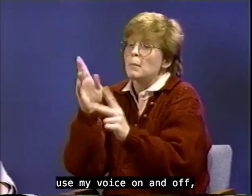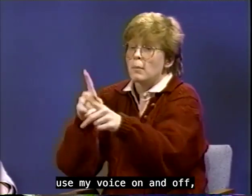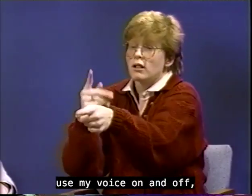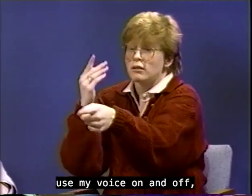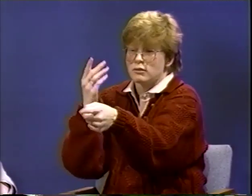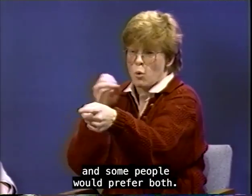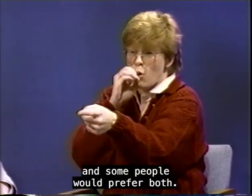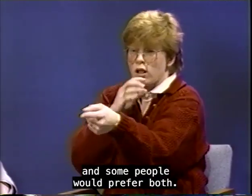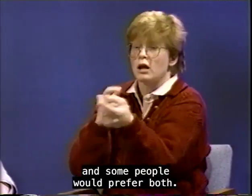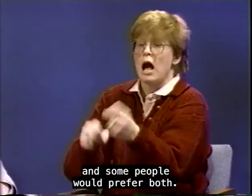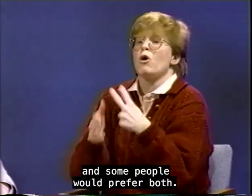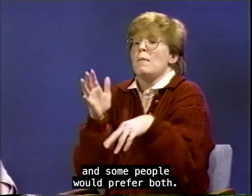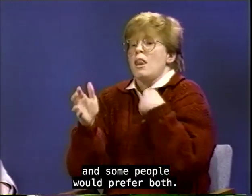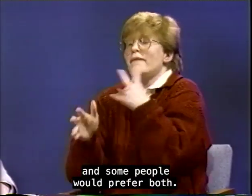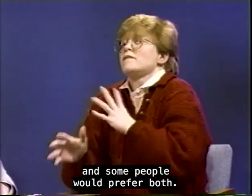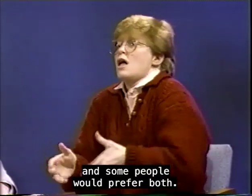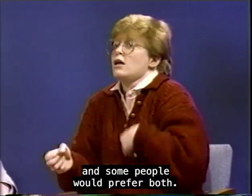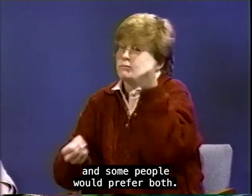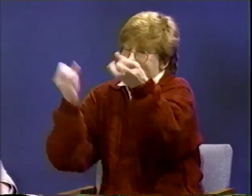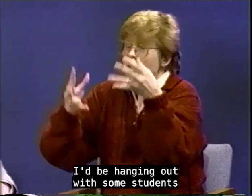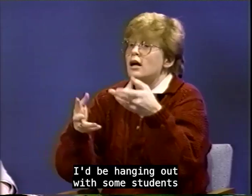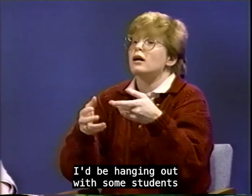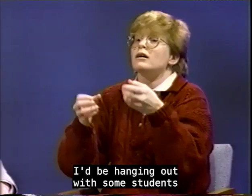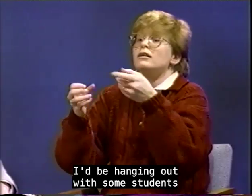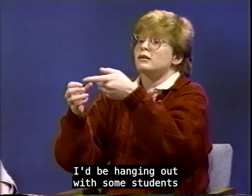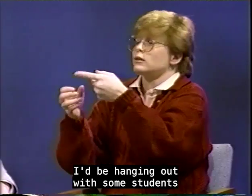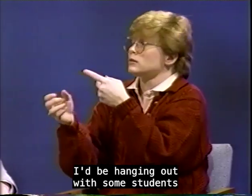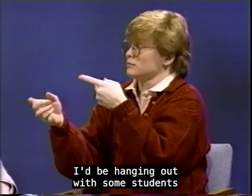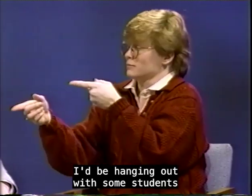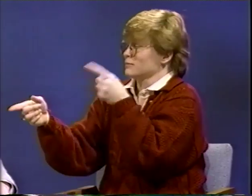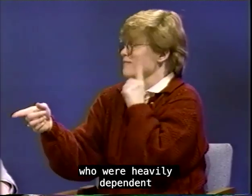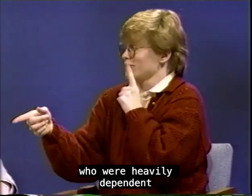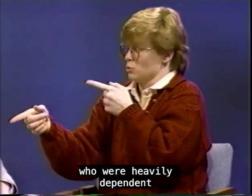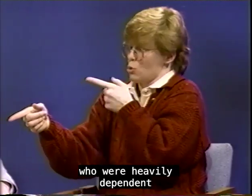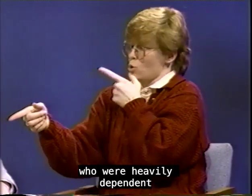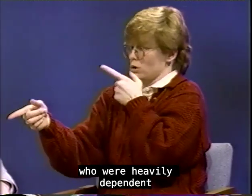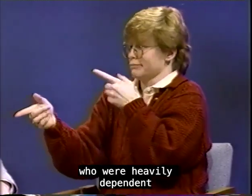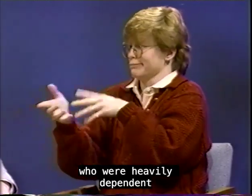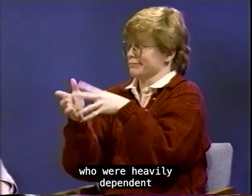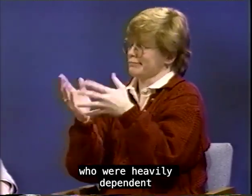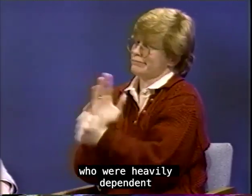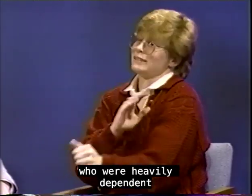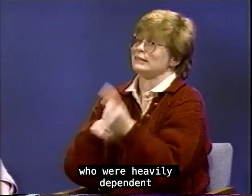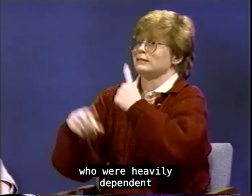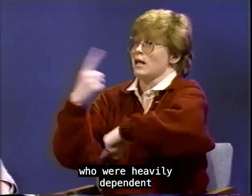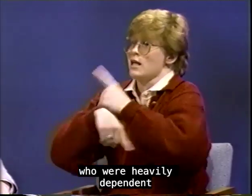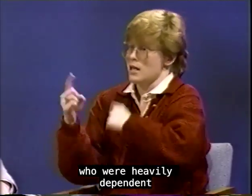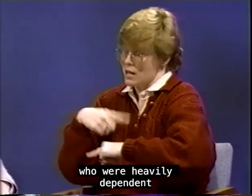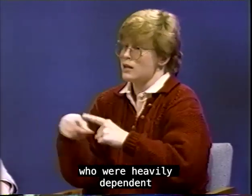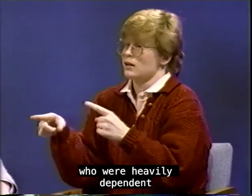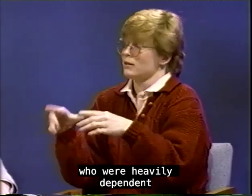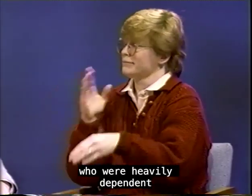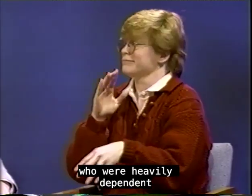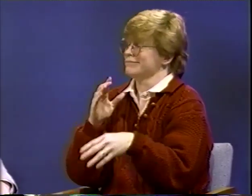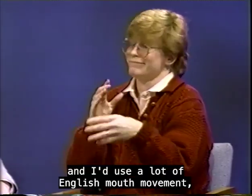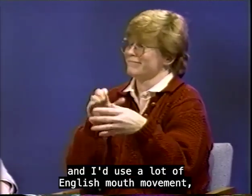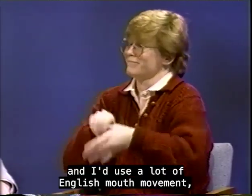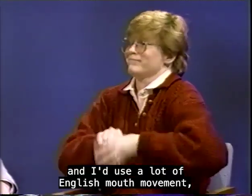off. And some people would prefer both. I'd be hanging out with some students who were heavily dependent on speech reading, and I'd use a lot of